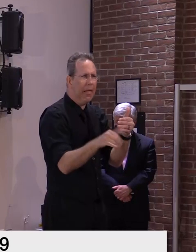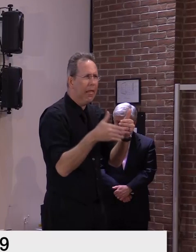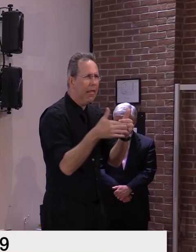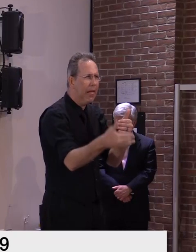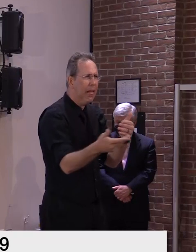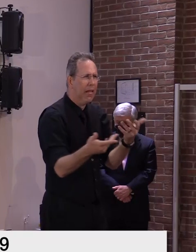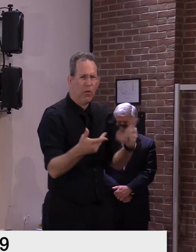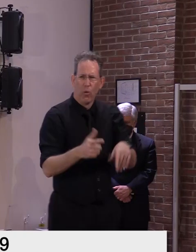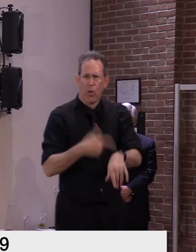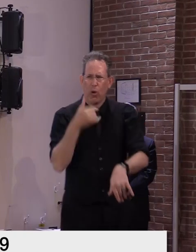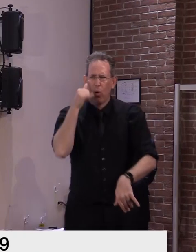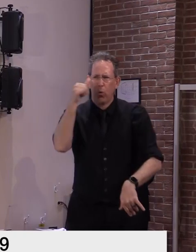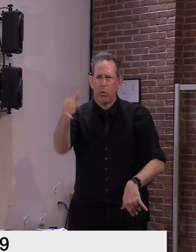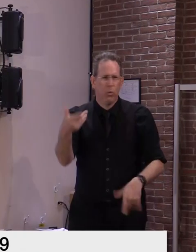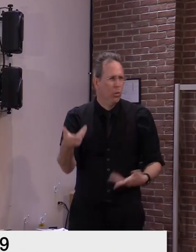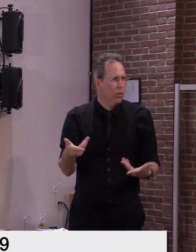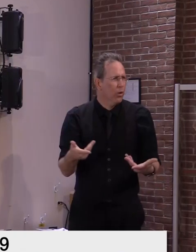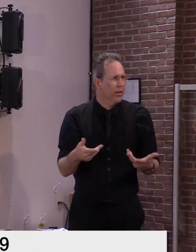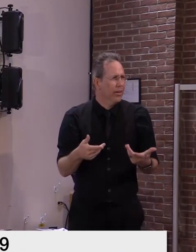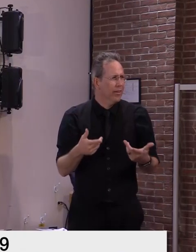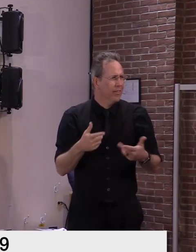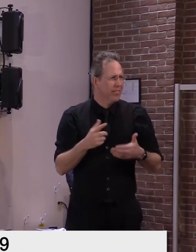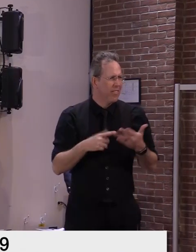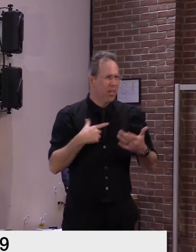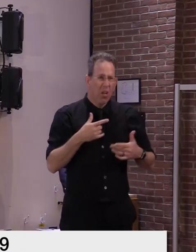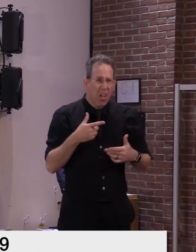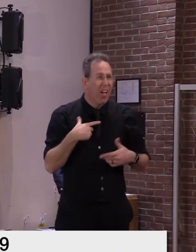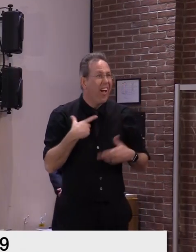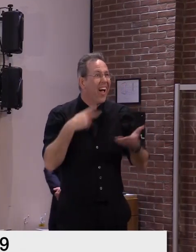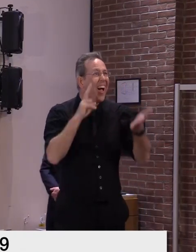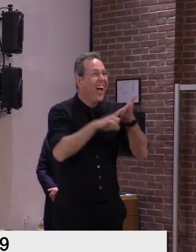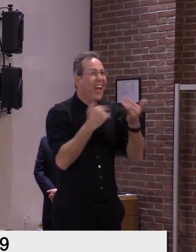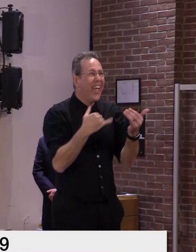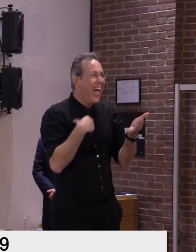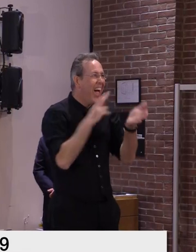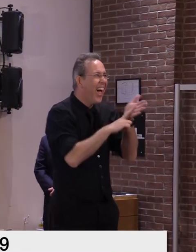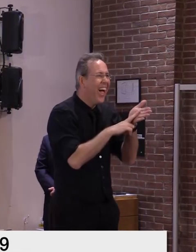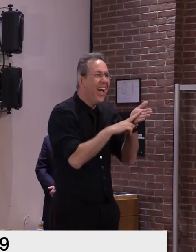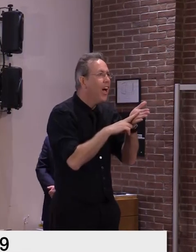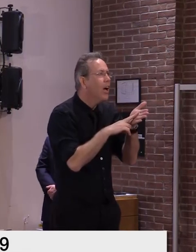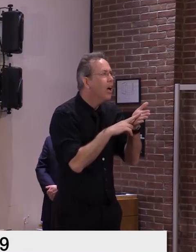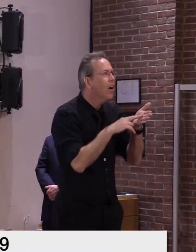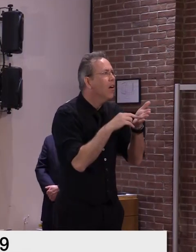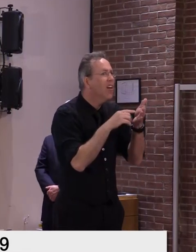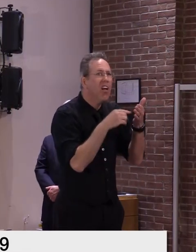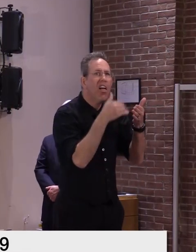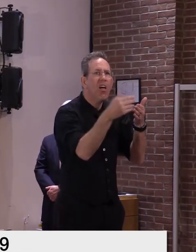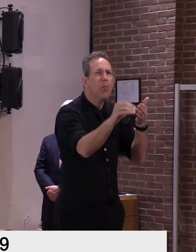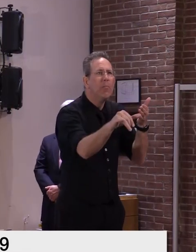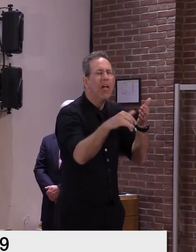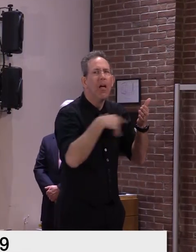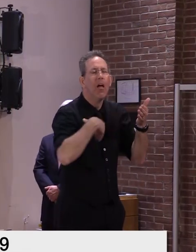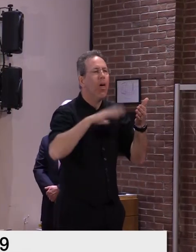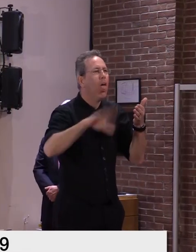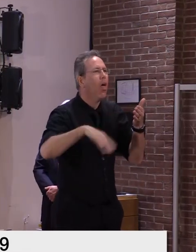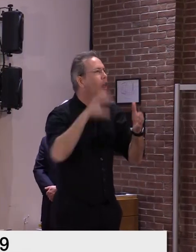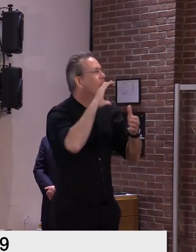kinds of issues, what should they be doing? I'll ask Secretary Smith to weigh in on that as well.